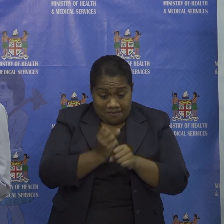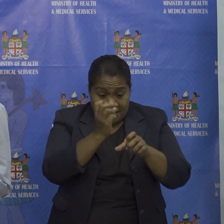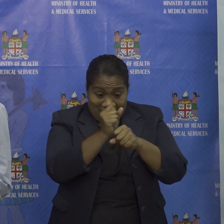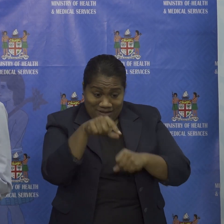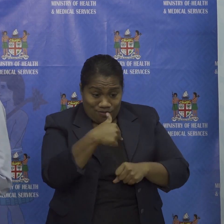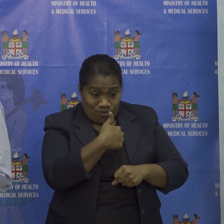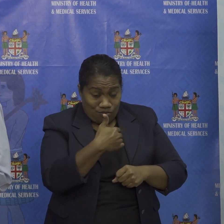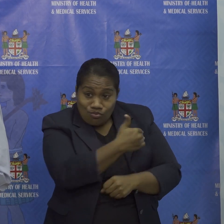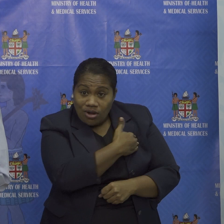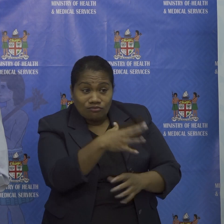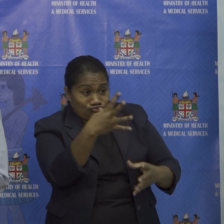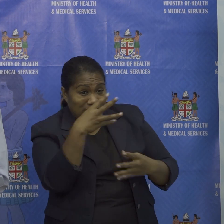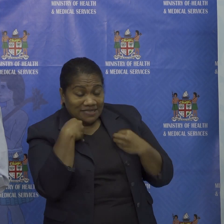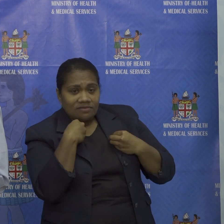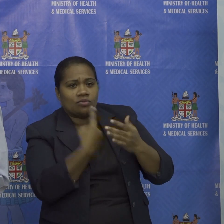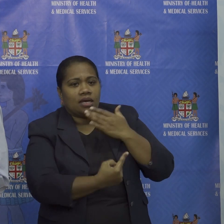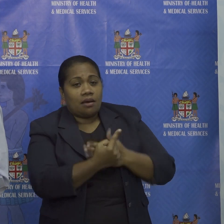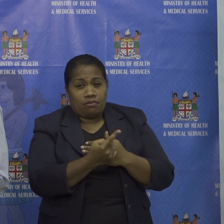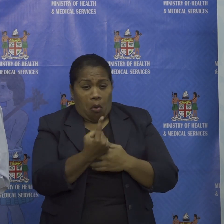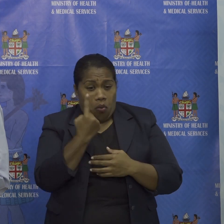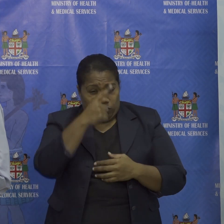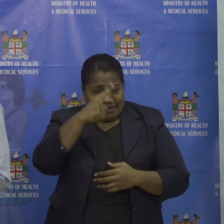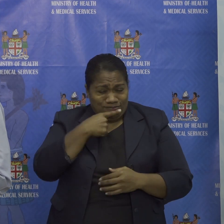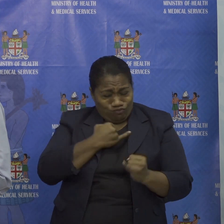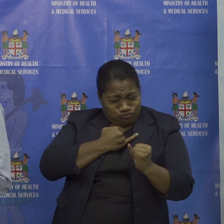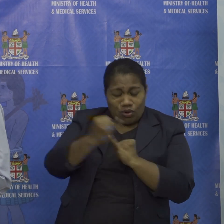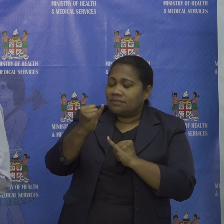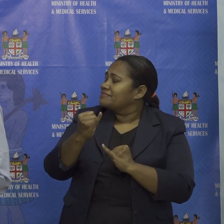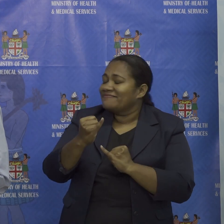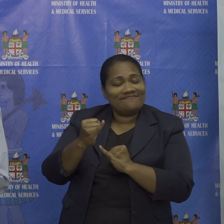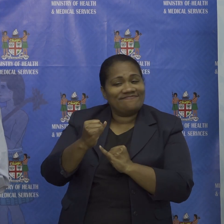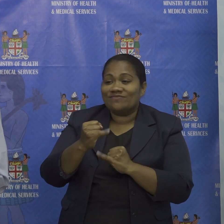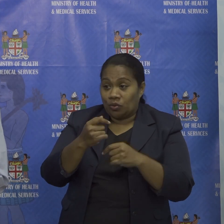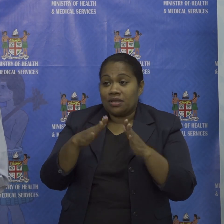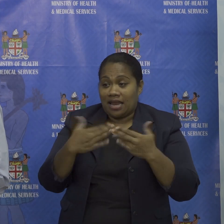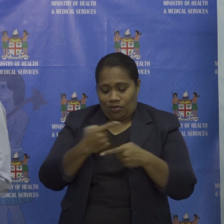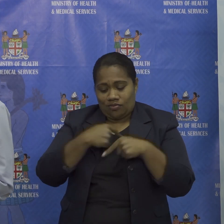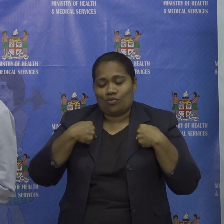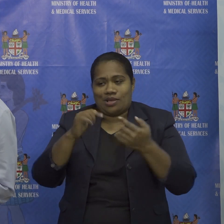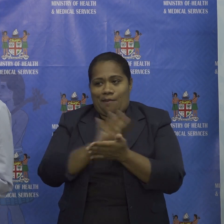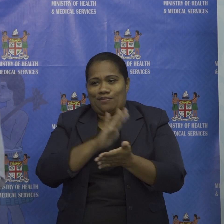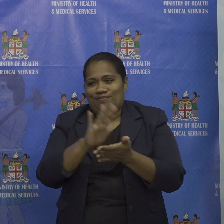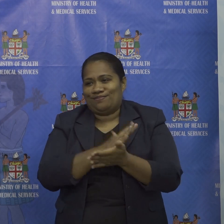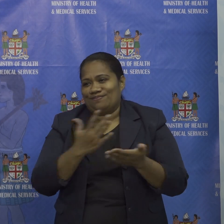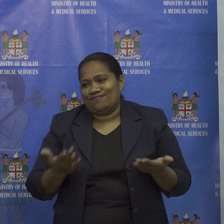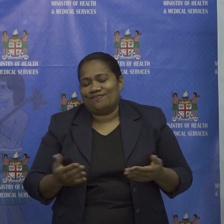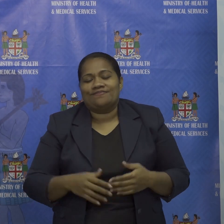nobody was getting more ill. So we are quite happy with the condition at the moment.